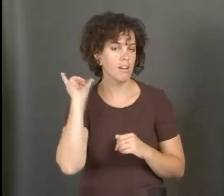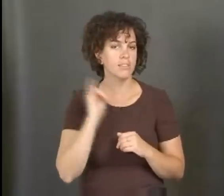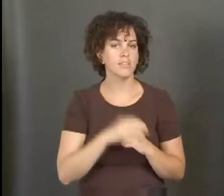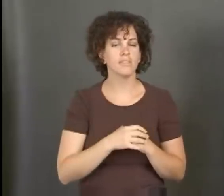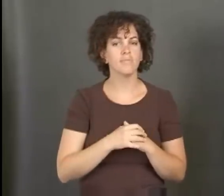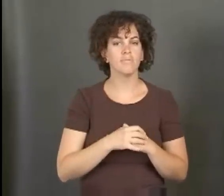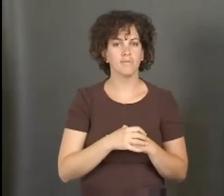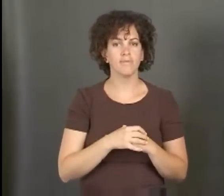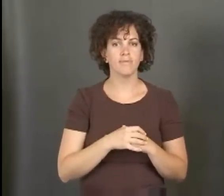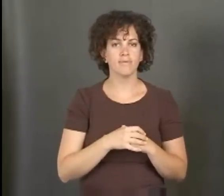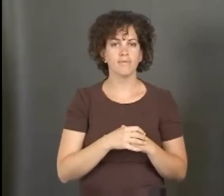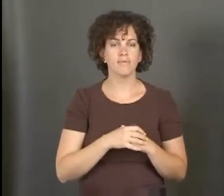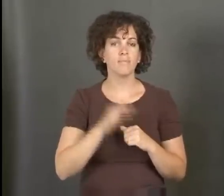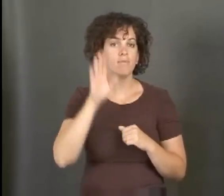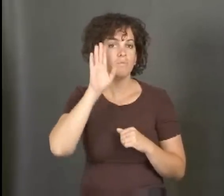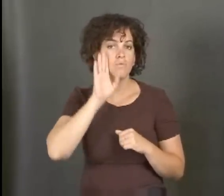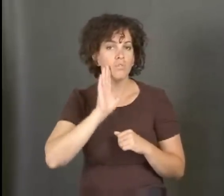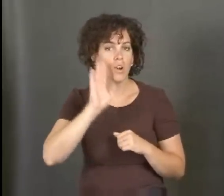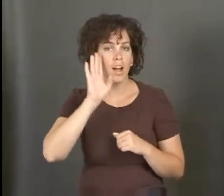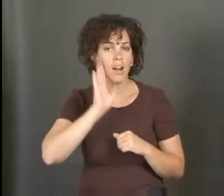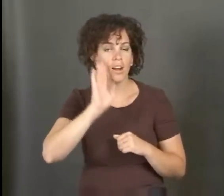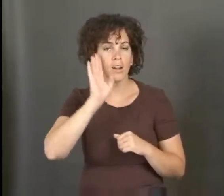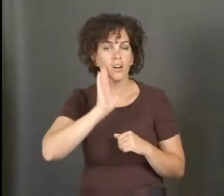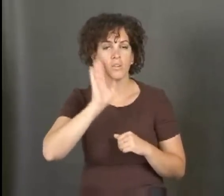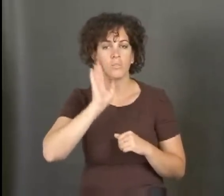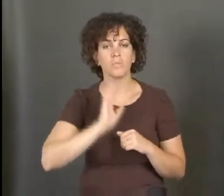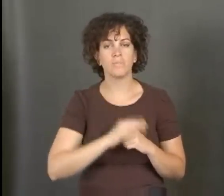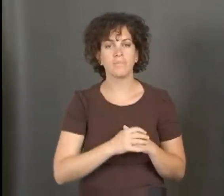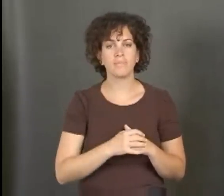Blonde, similar to the sign for yellow. Brown.